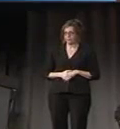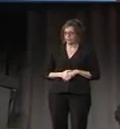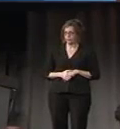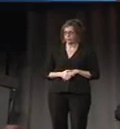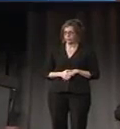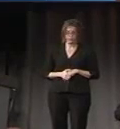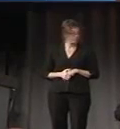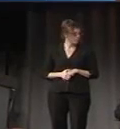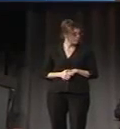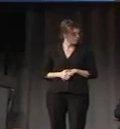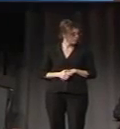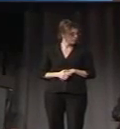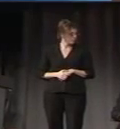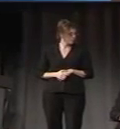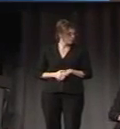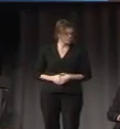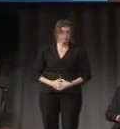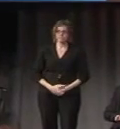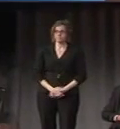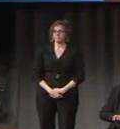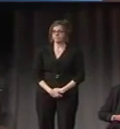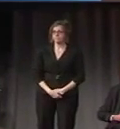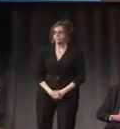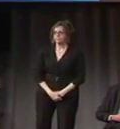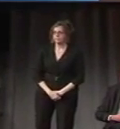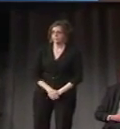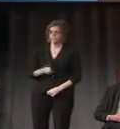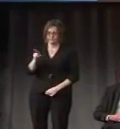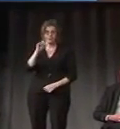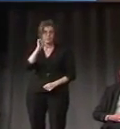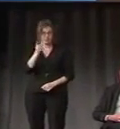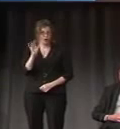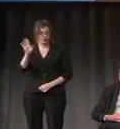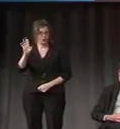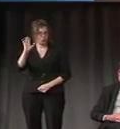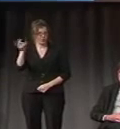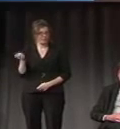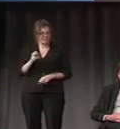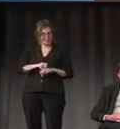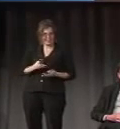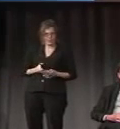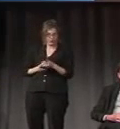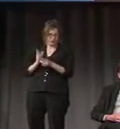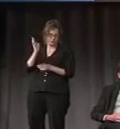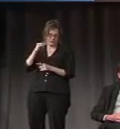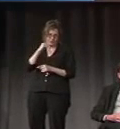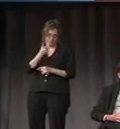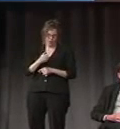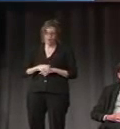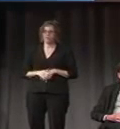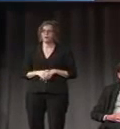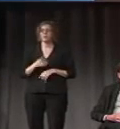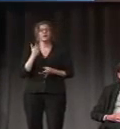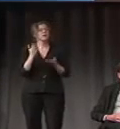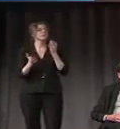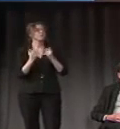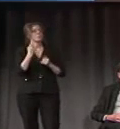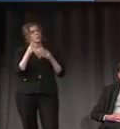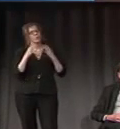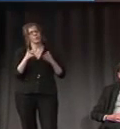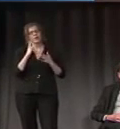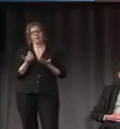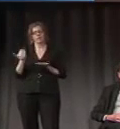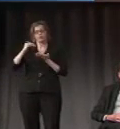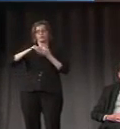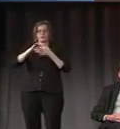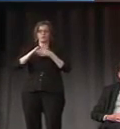It's gonna be put in this position tomorrow afternoon. So this is maybe just a way of rephrasing some of the